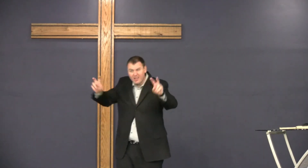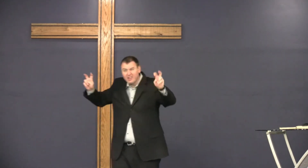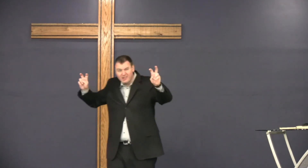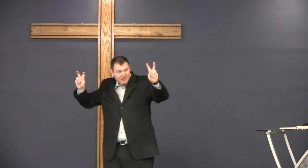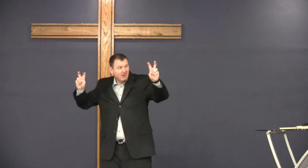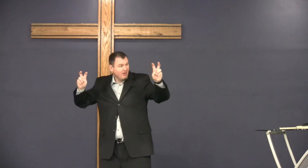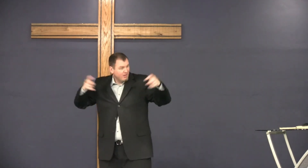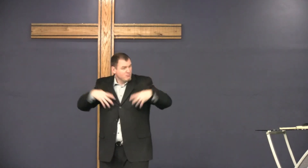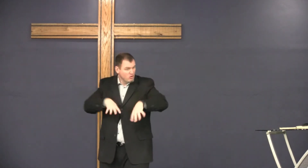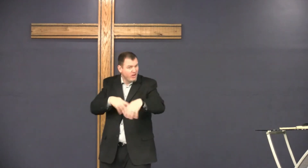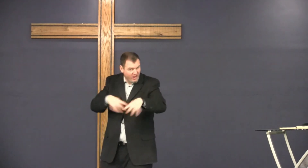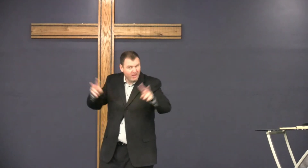like a parade.